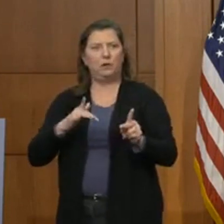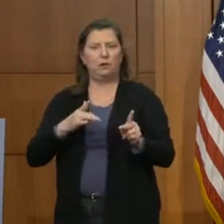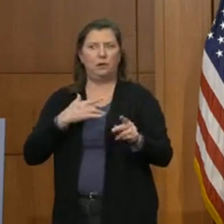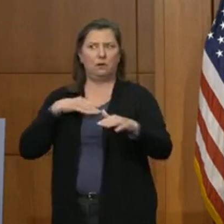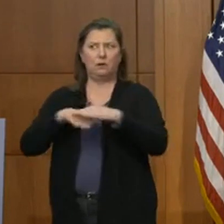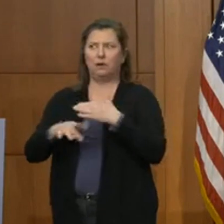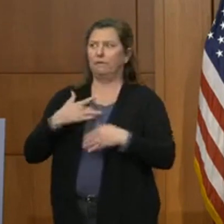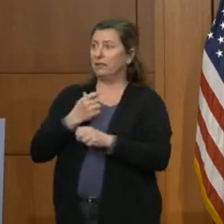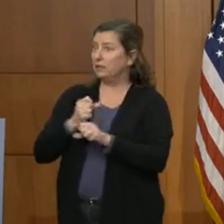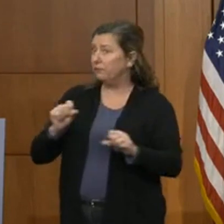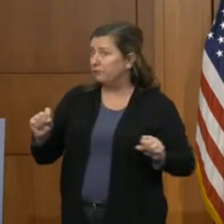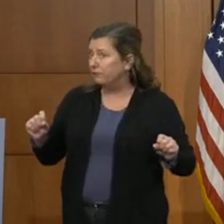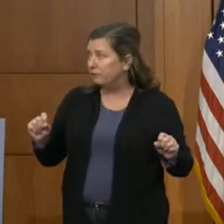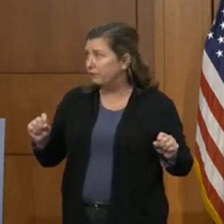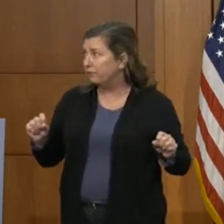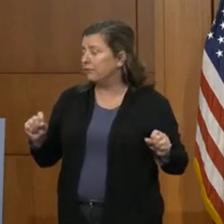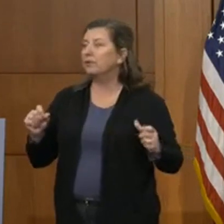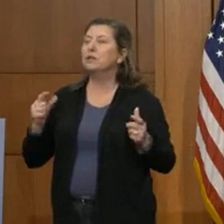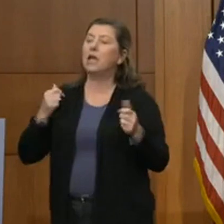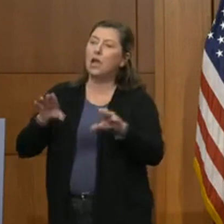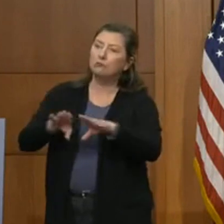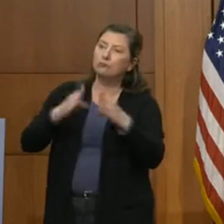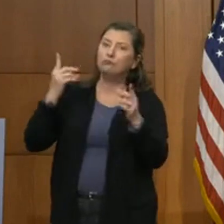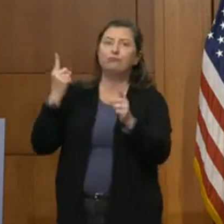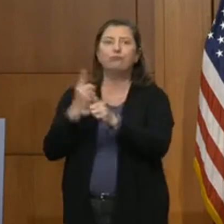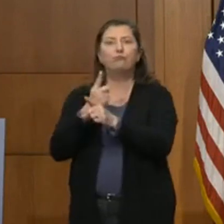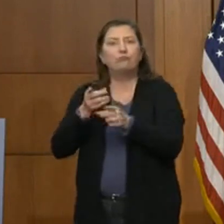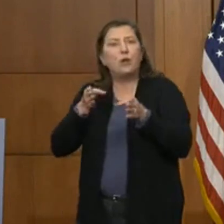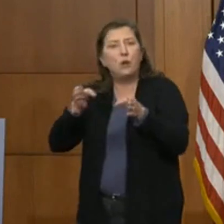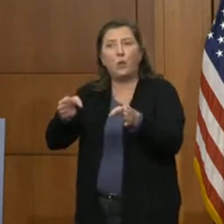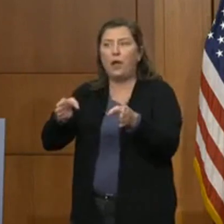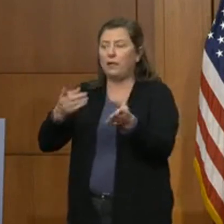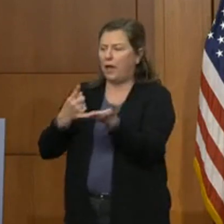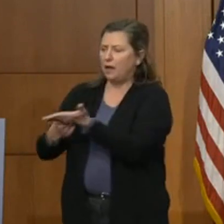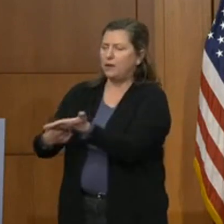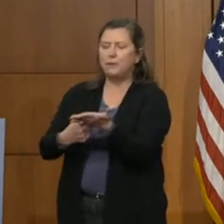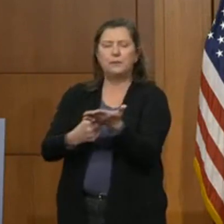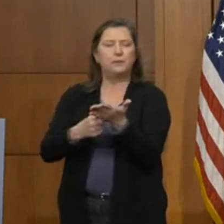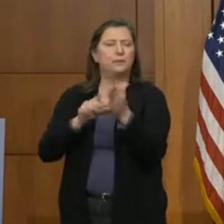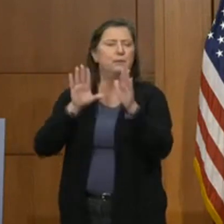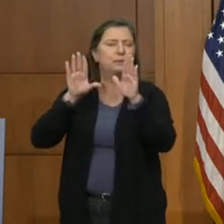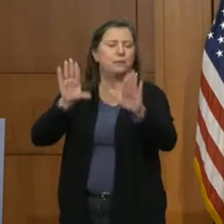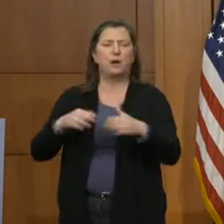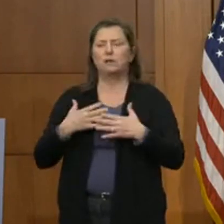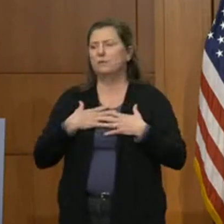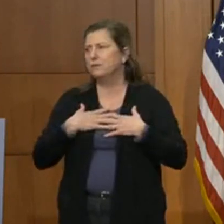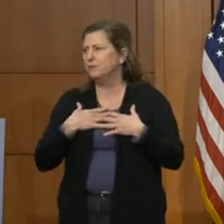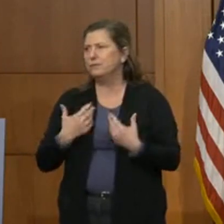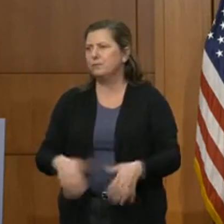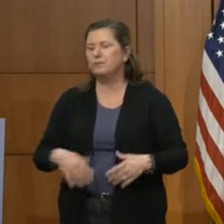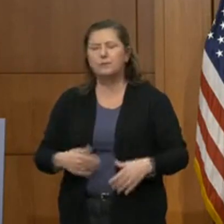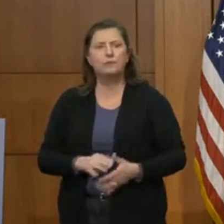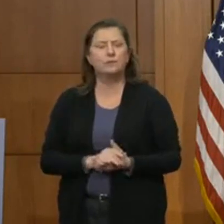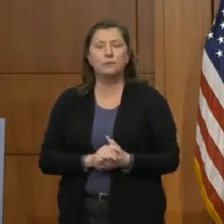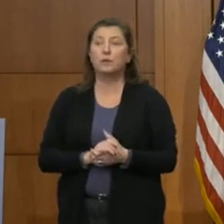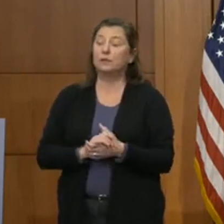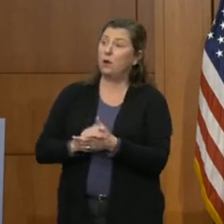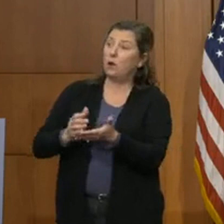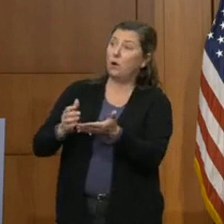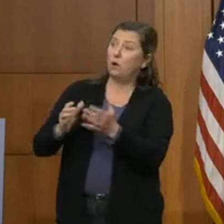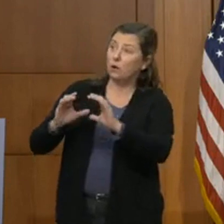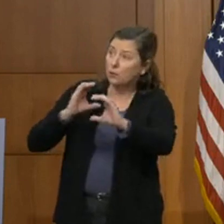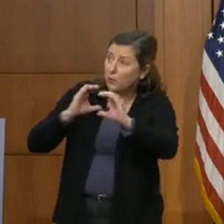safe, how we can open up in a responsible manner, have just been invaluable. And so the